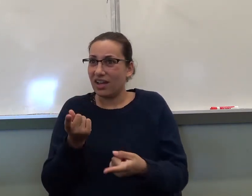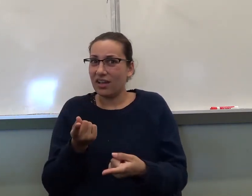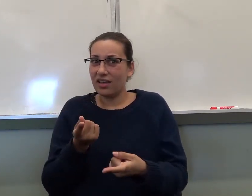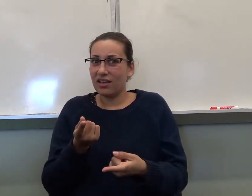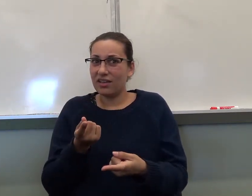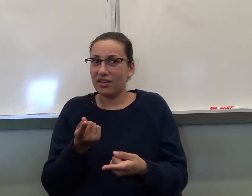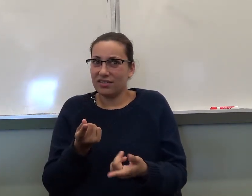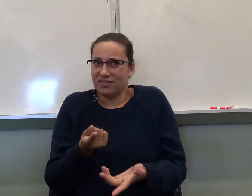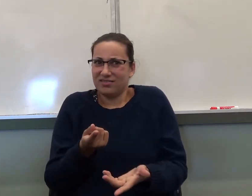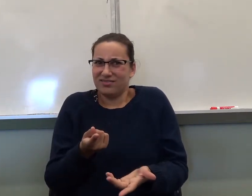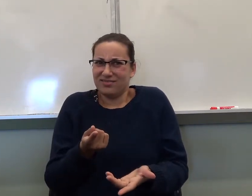don't see how.